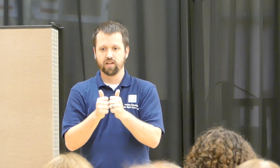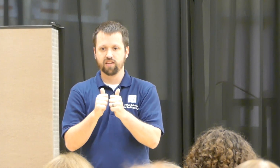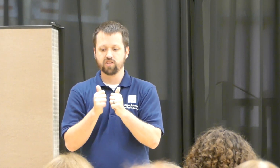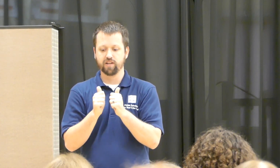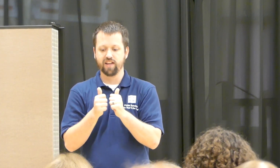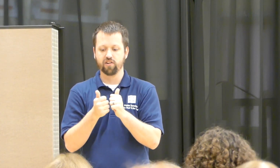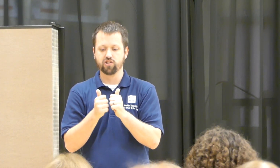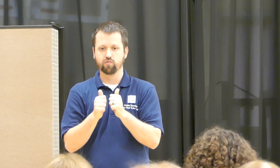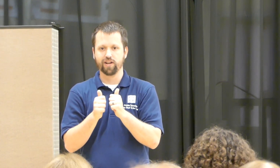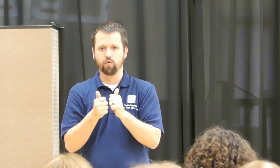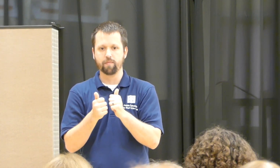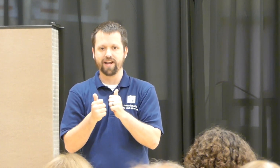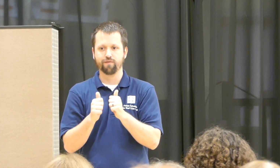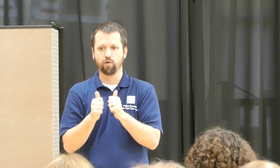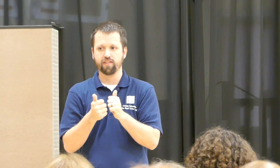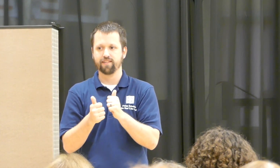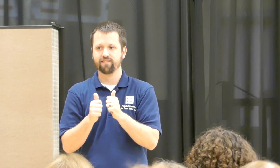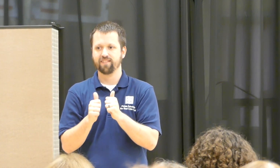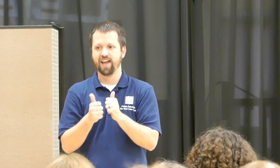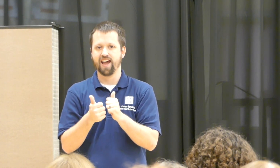Touch them together and just wiggle one back and forth. How?